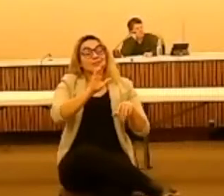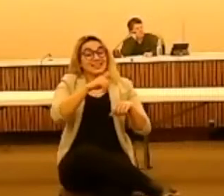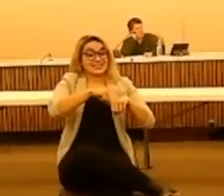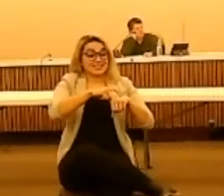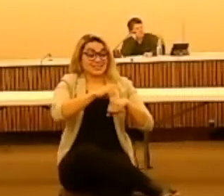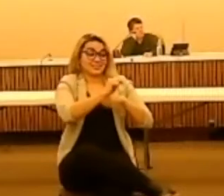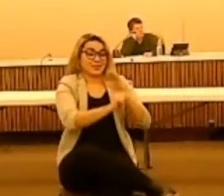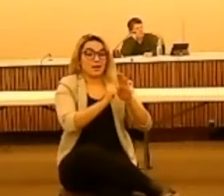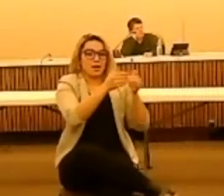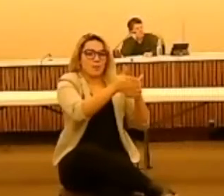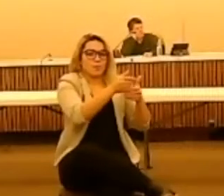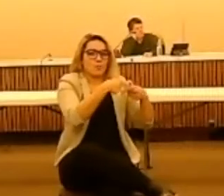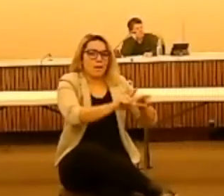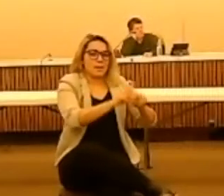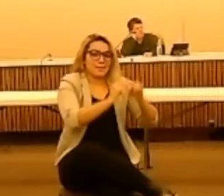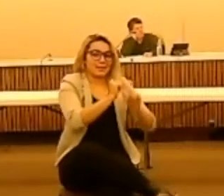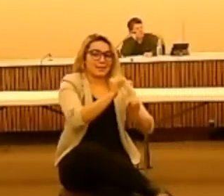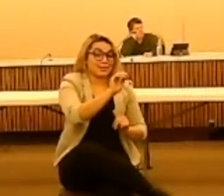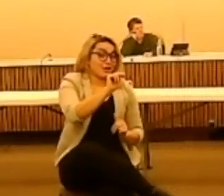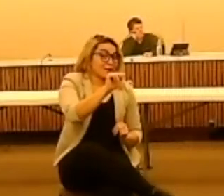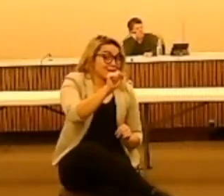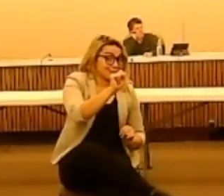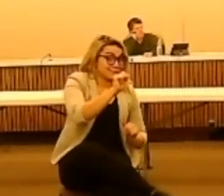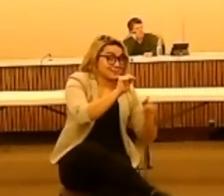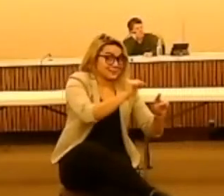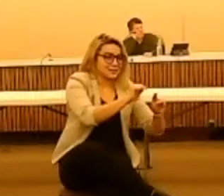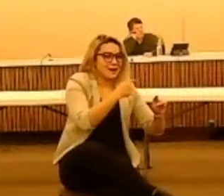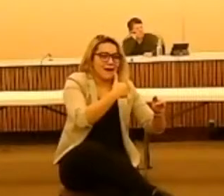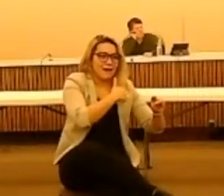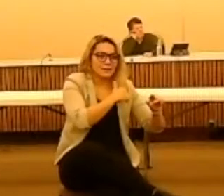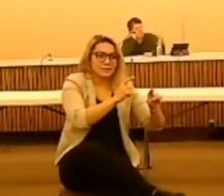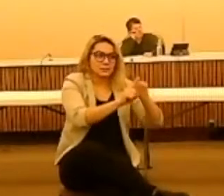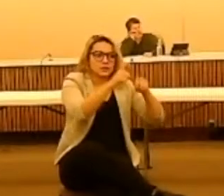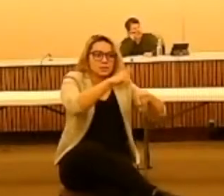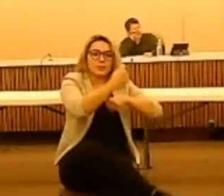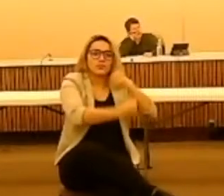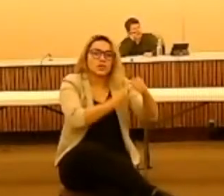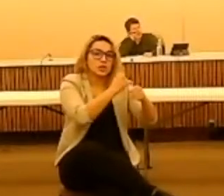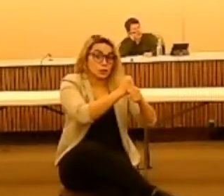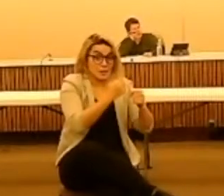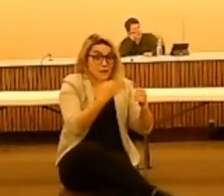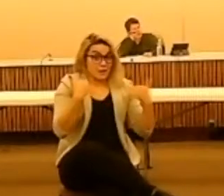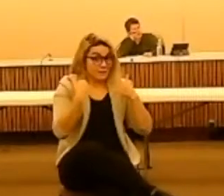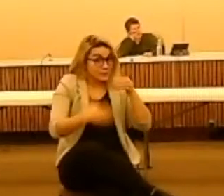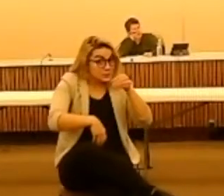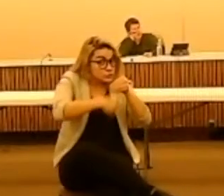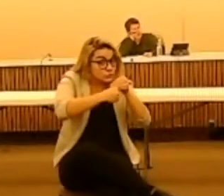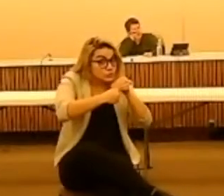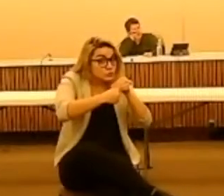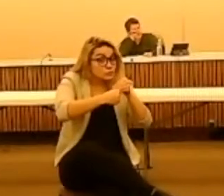September 30th. Do you know if there's a visual buffer? There is.